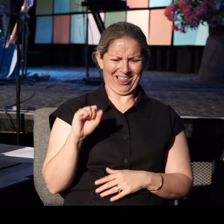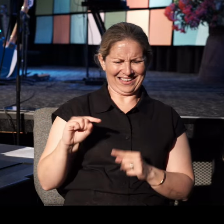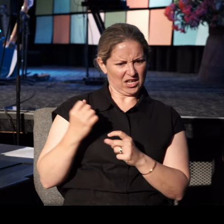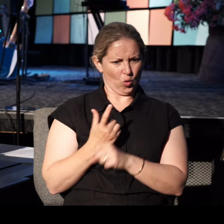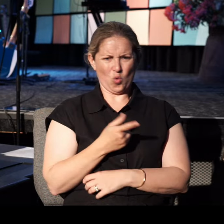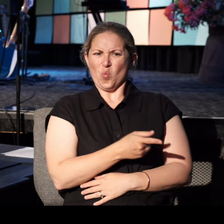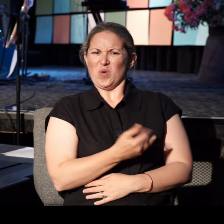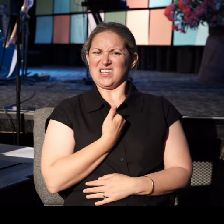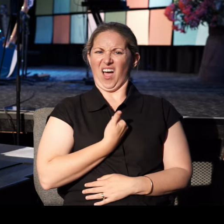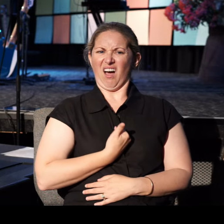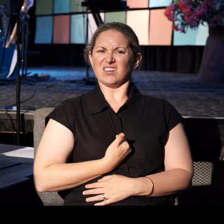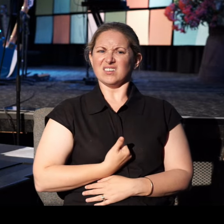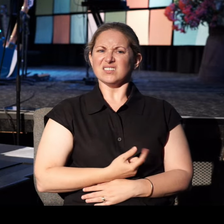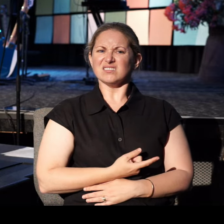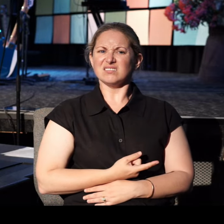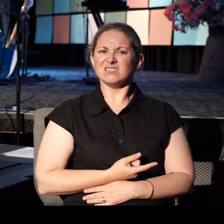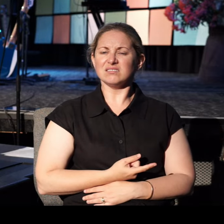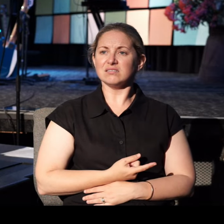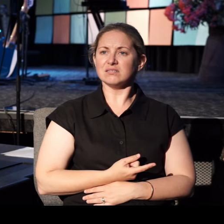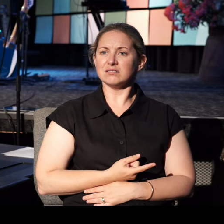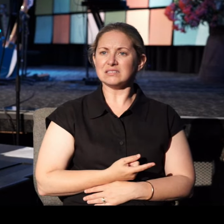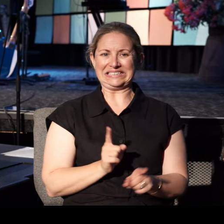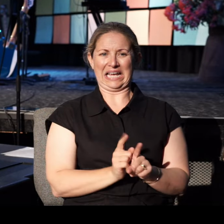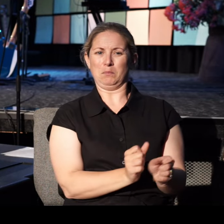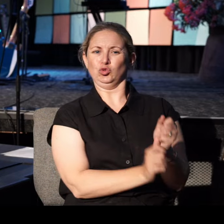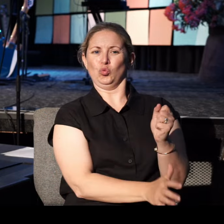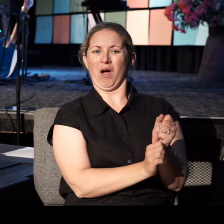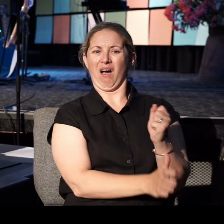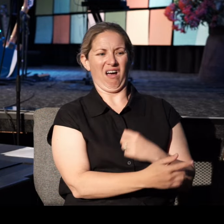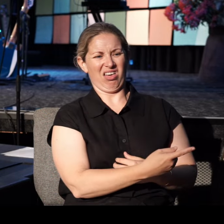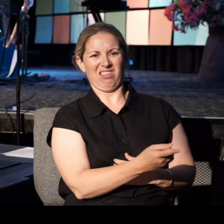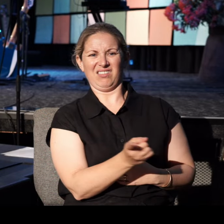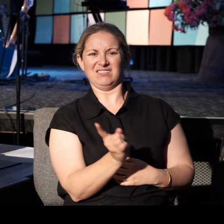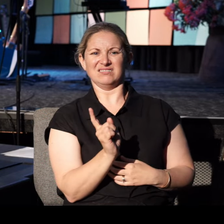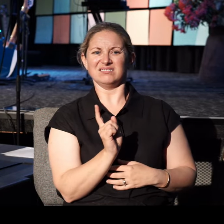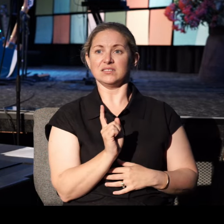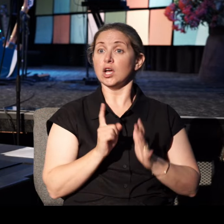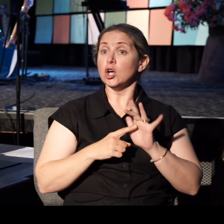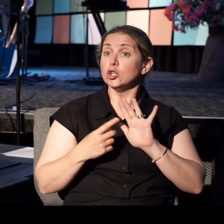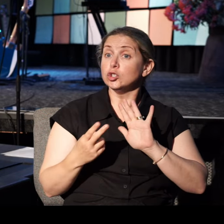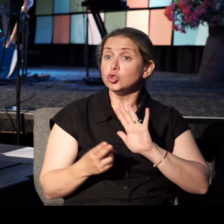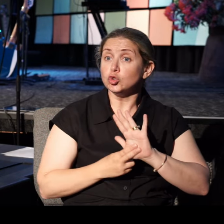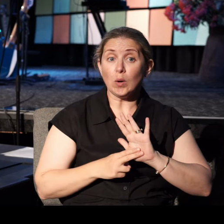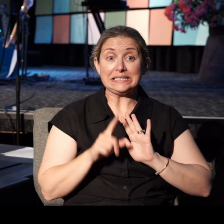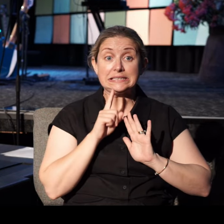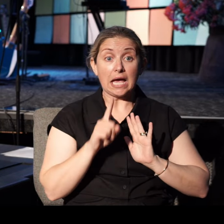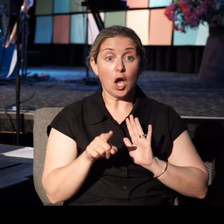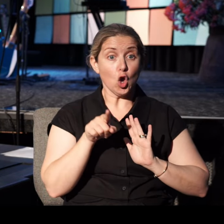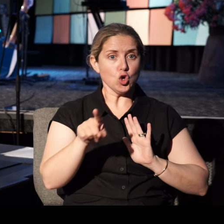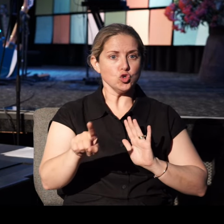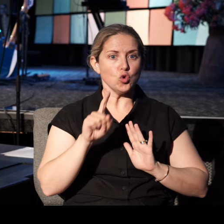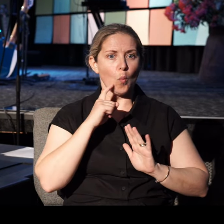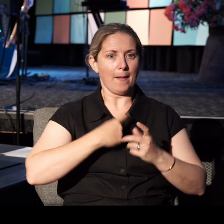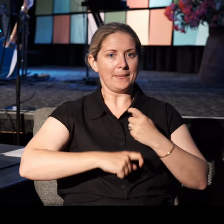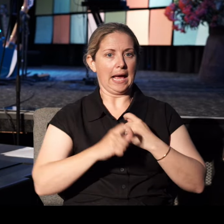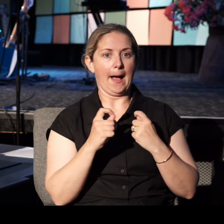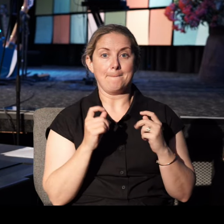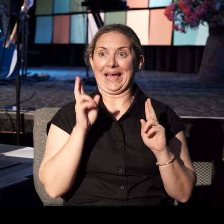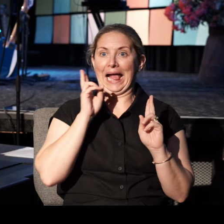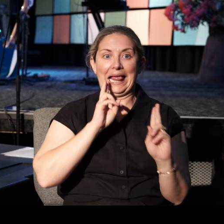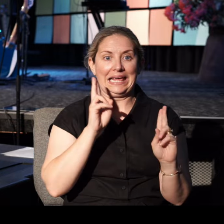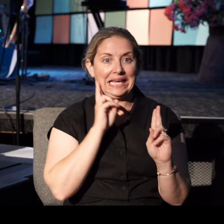And the key point here is that John is not suggesting you will never sin again.